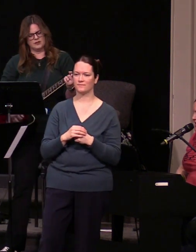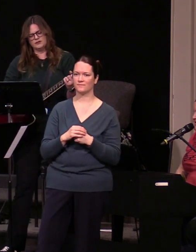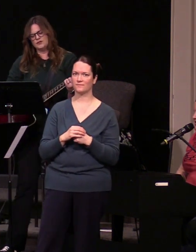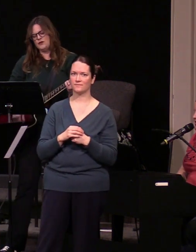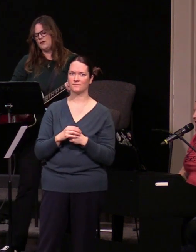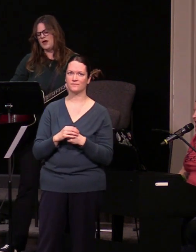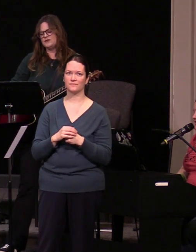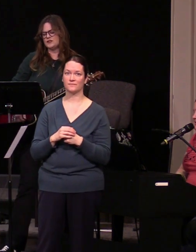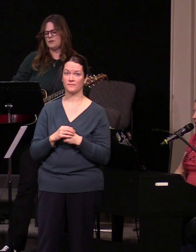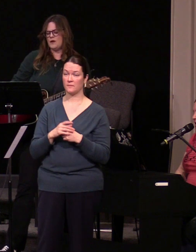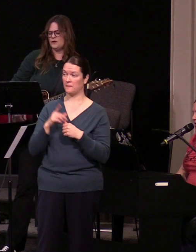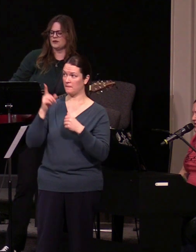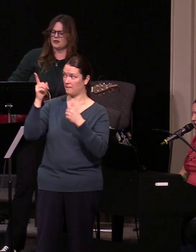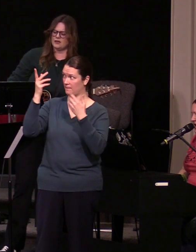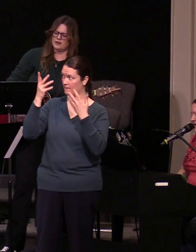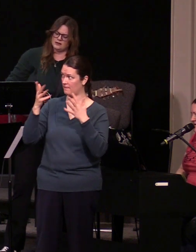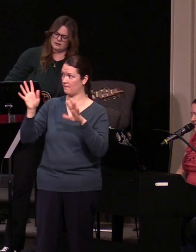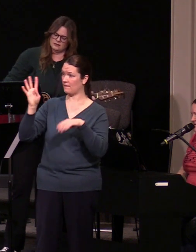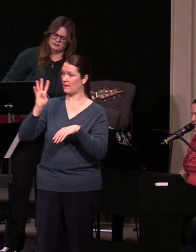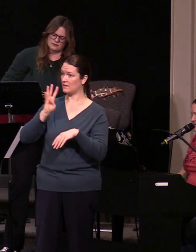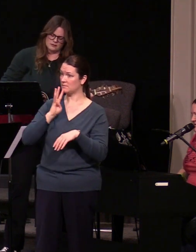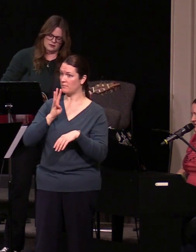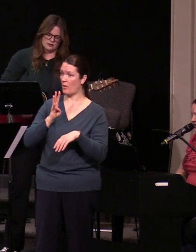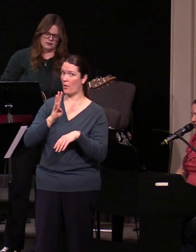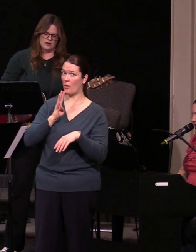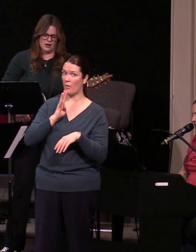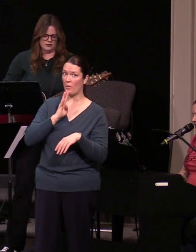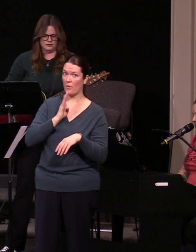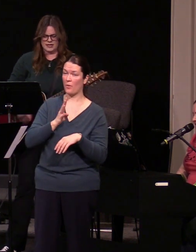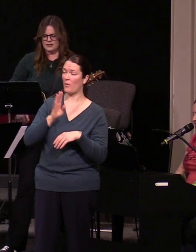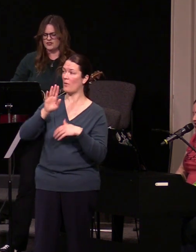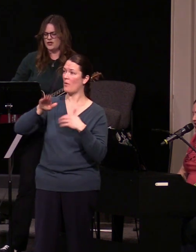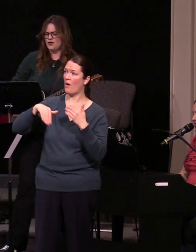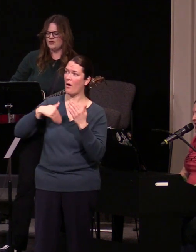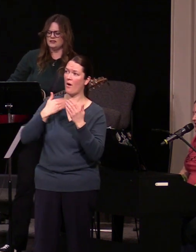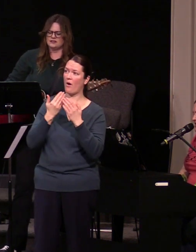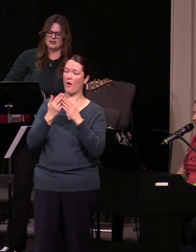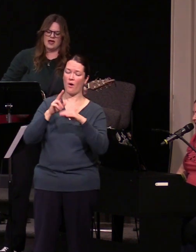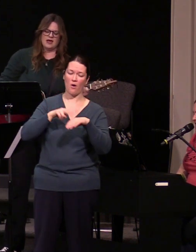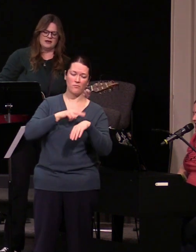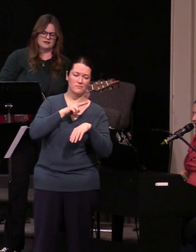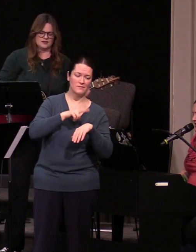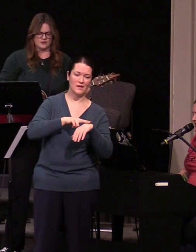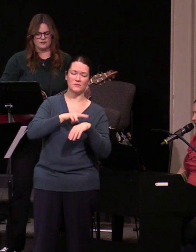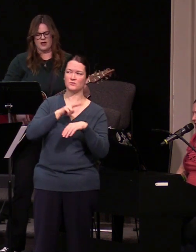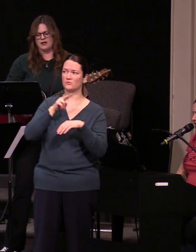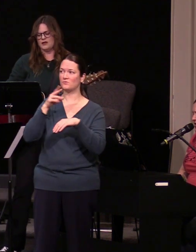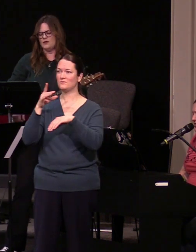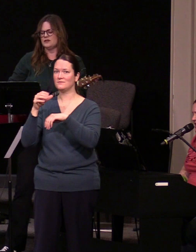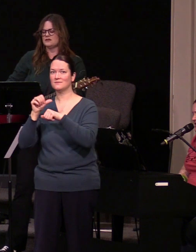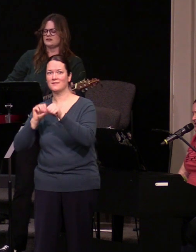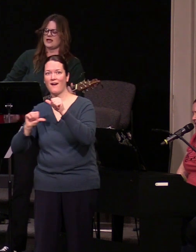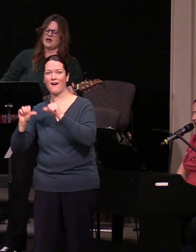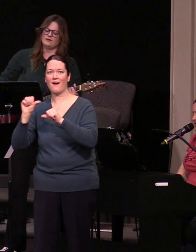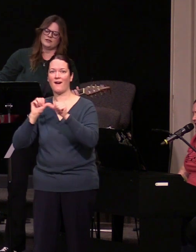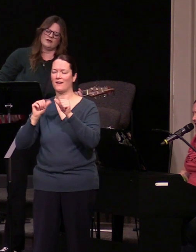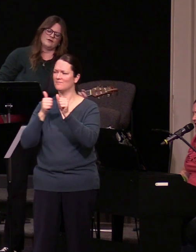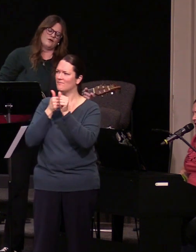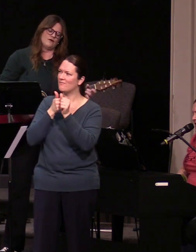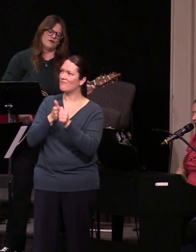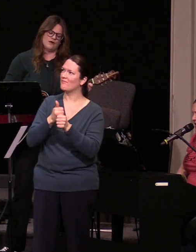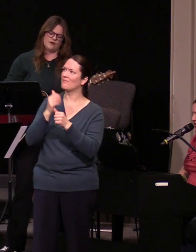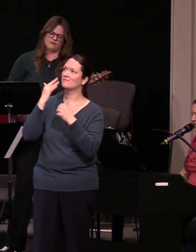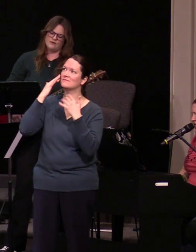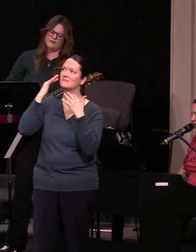For once you have spoken, all nature and silence follow the sound